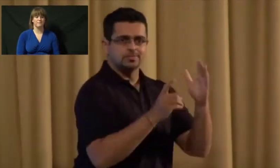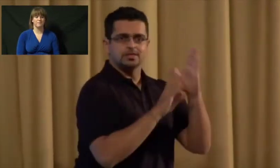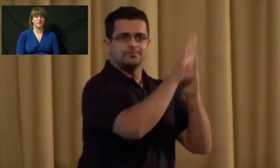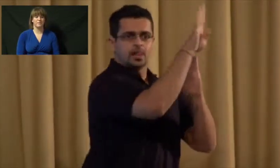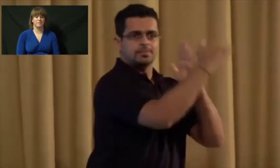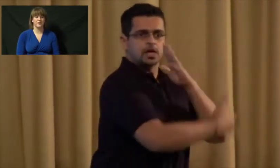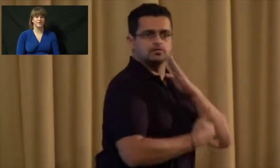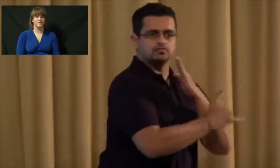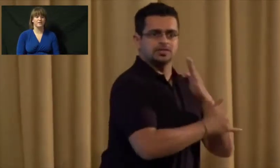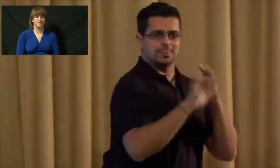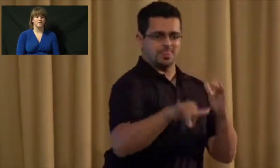be peer-to-peer.